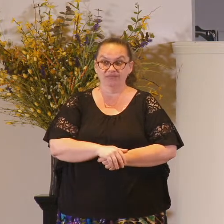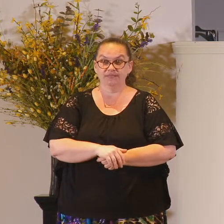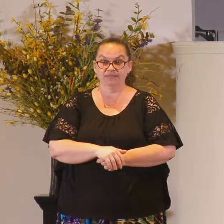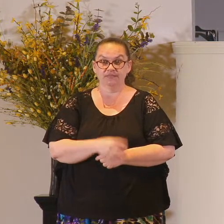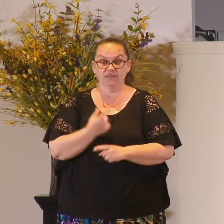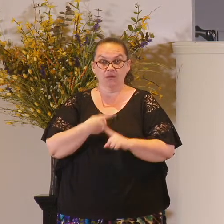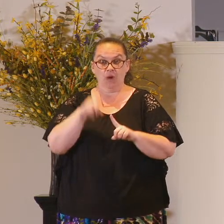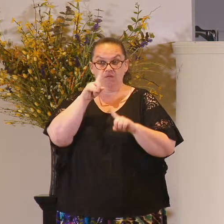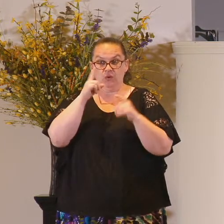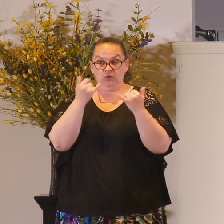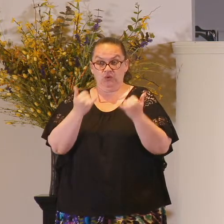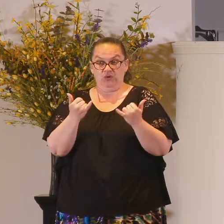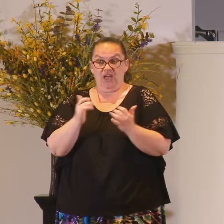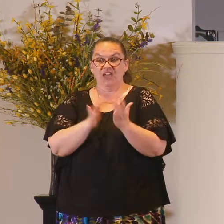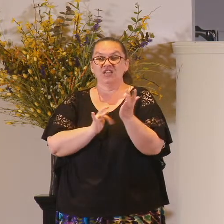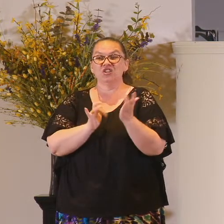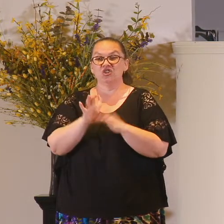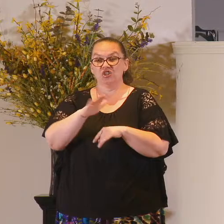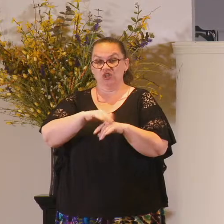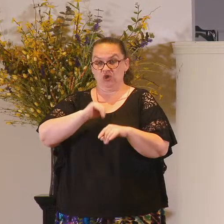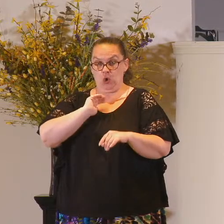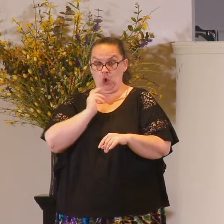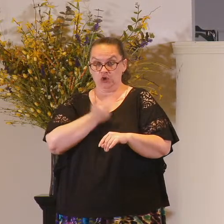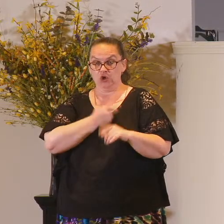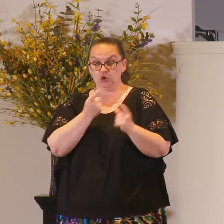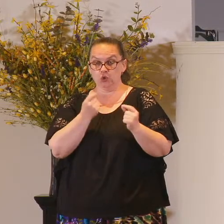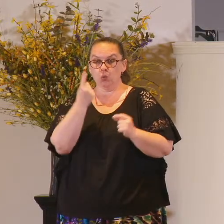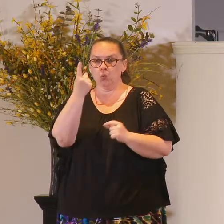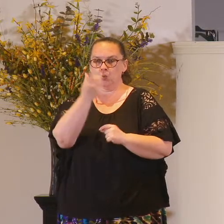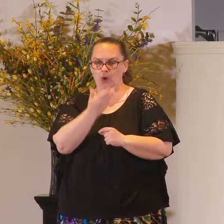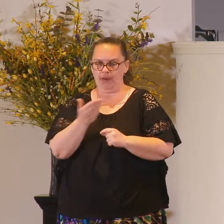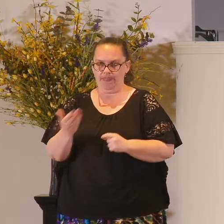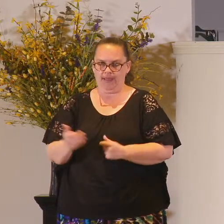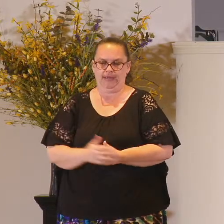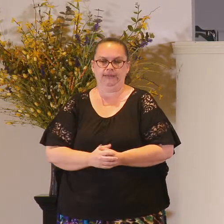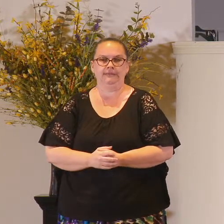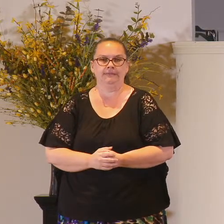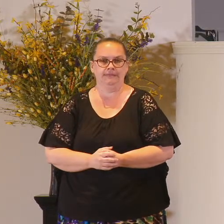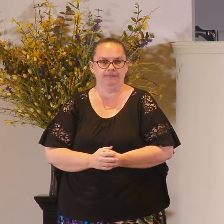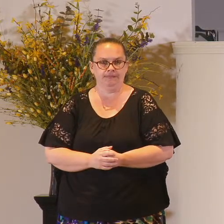But in today's text, Jesus calls us to only do one thing.